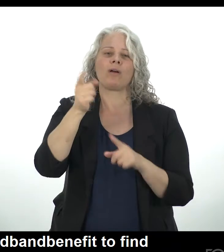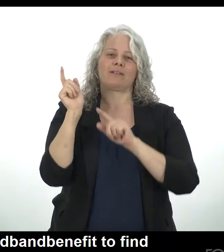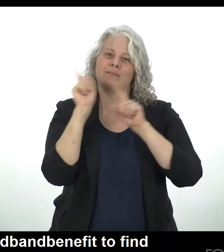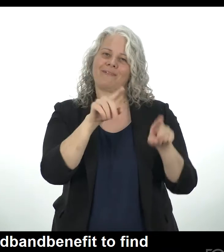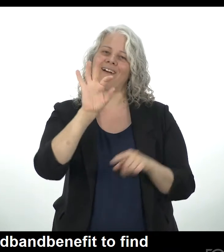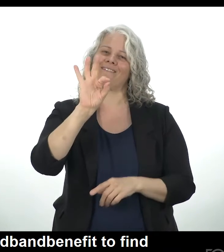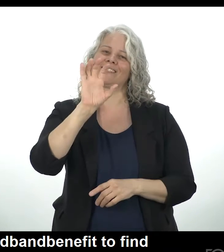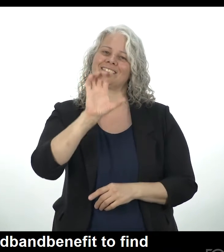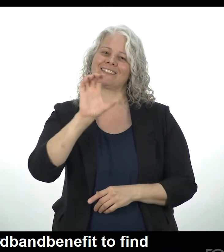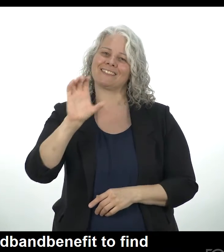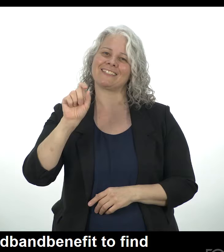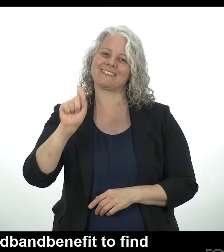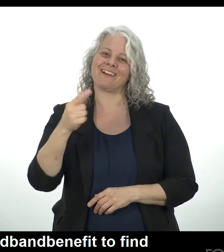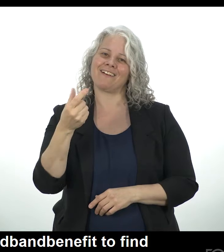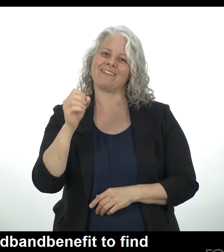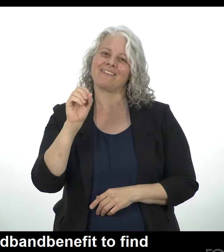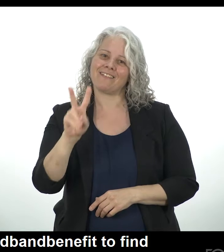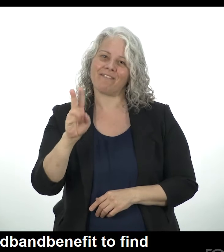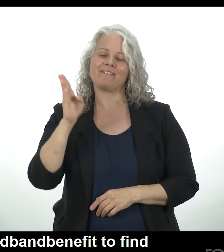to